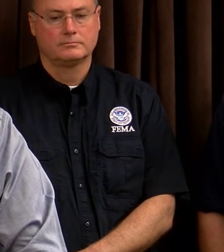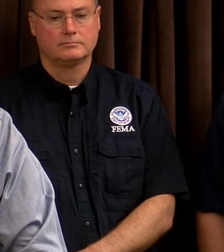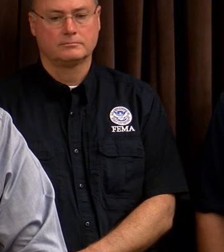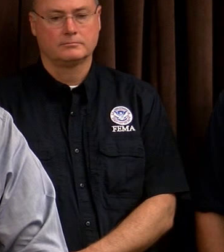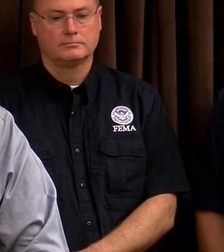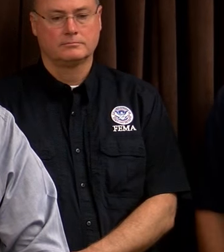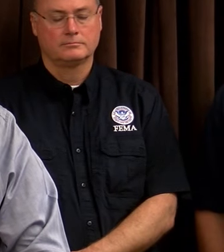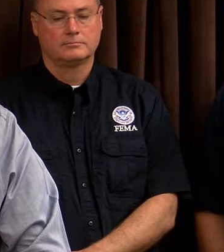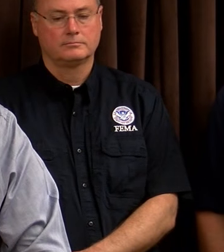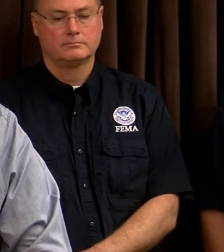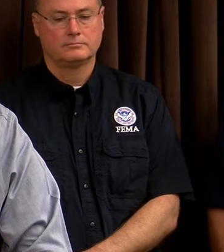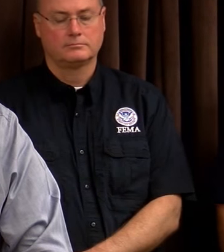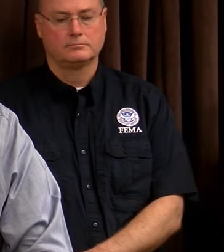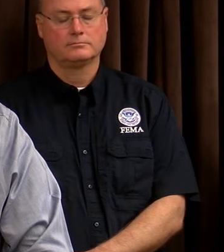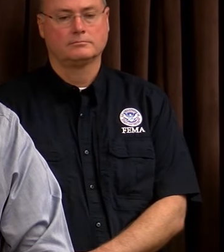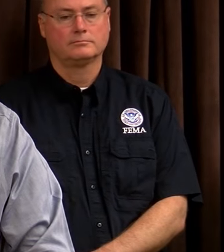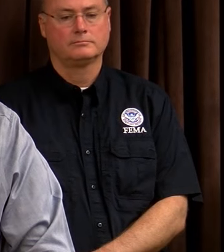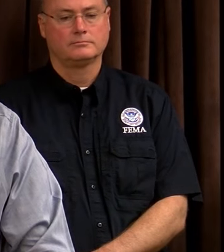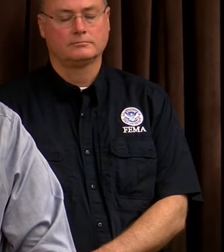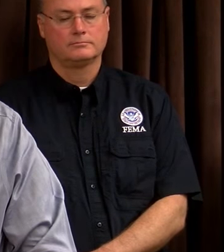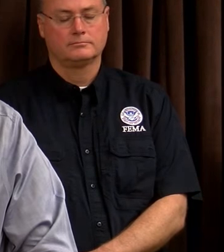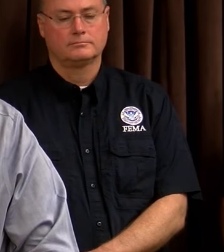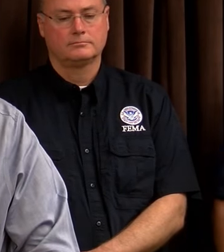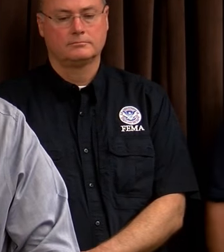they've replaced like 850 poles.